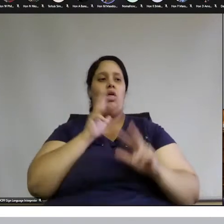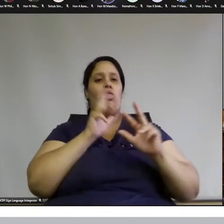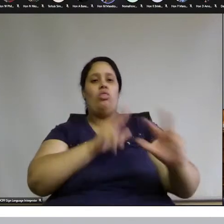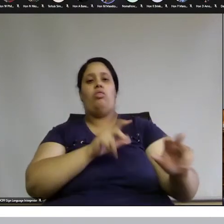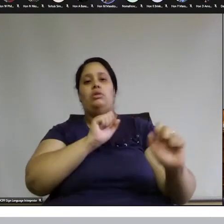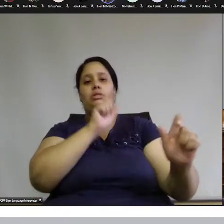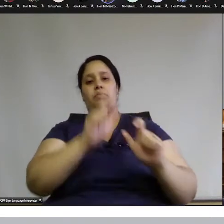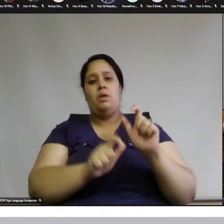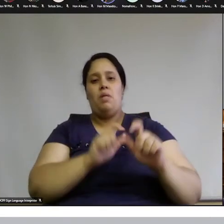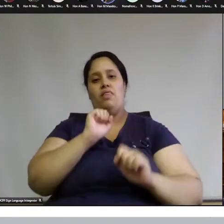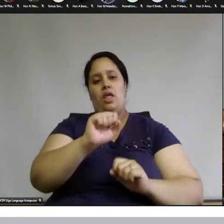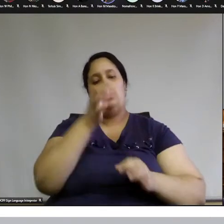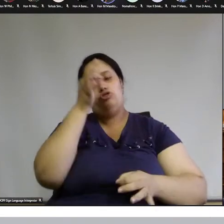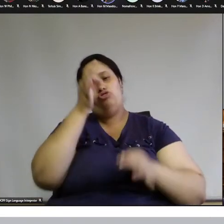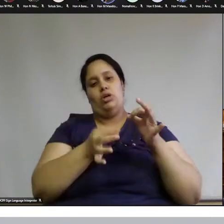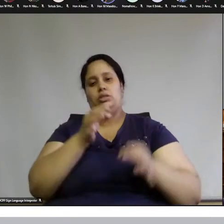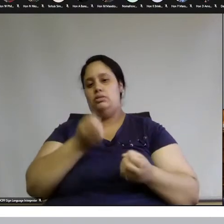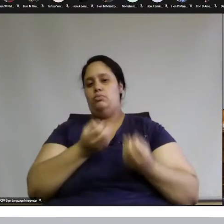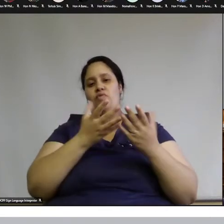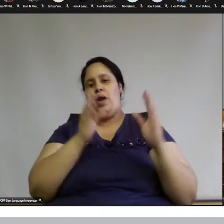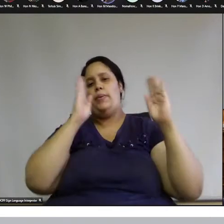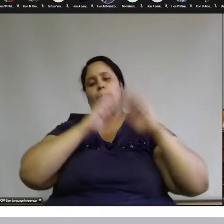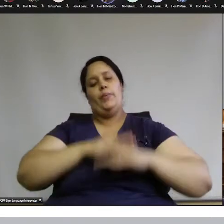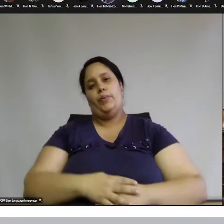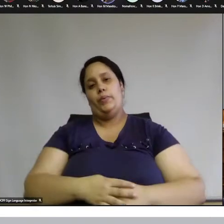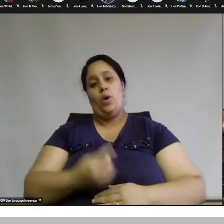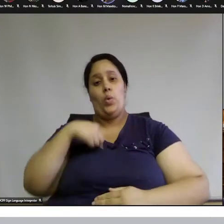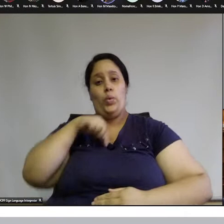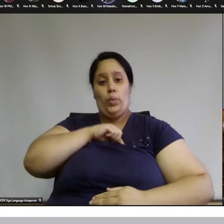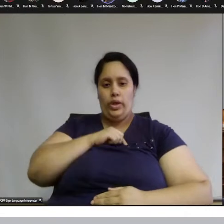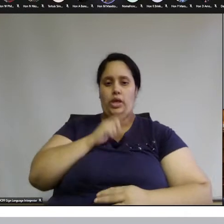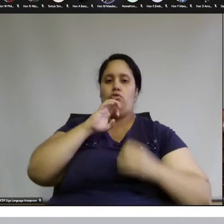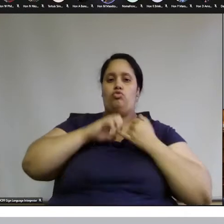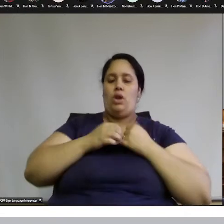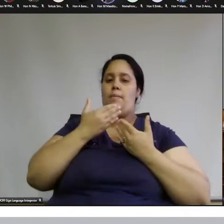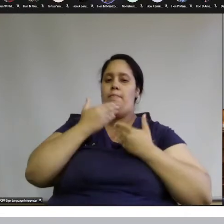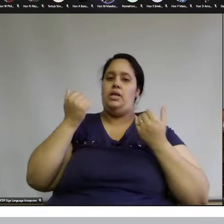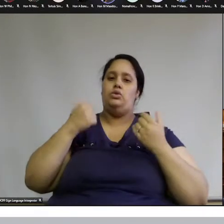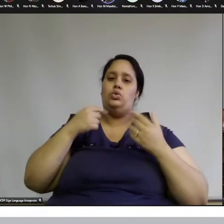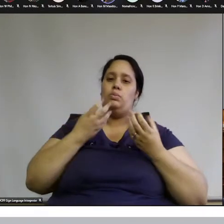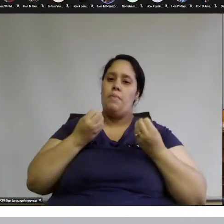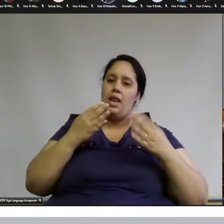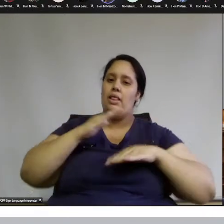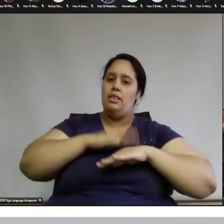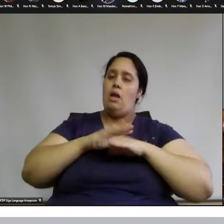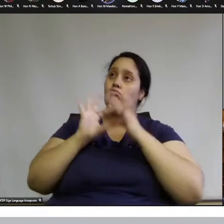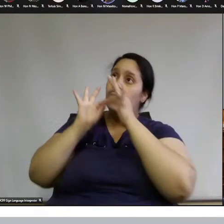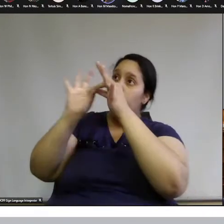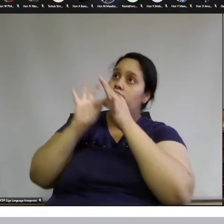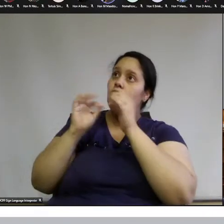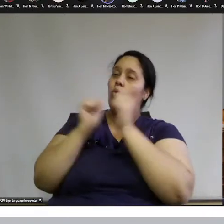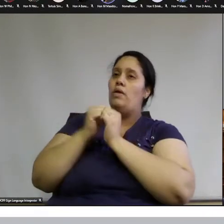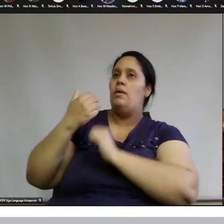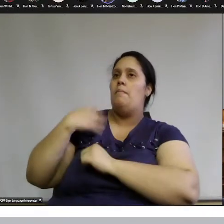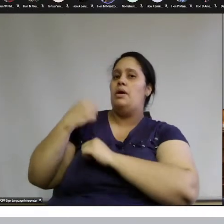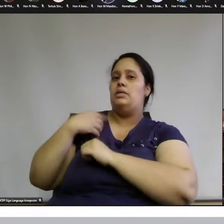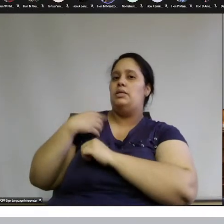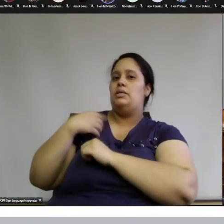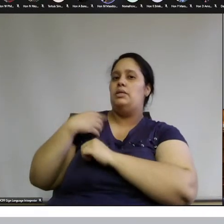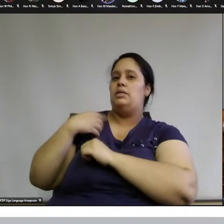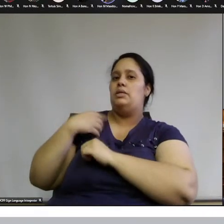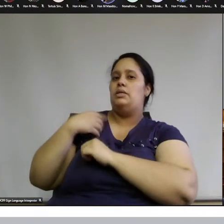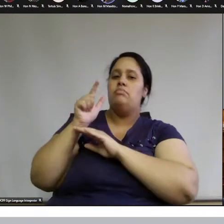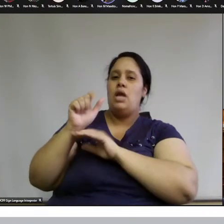and the justice that they are owed. We have tried on numerous occasions to engage directly with Minister Didiza